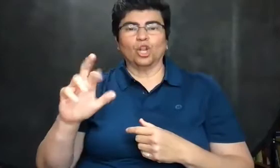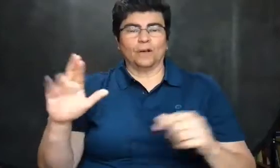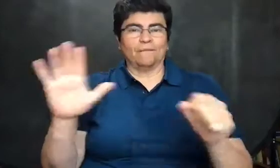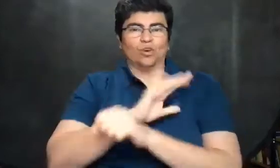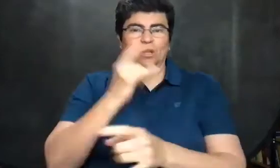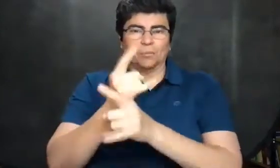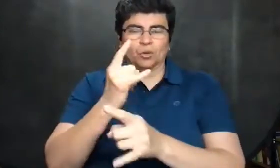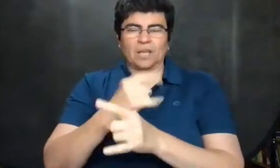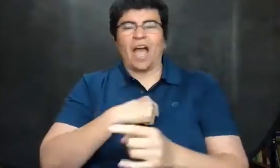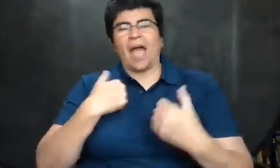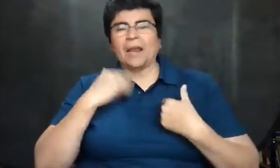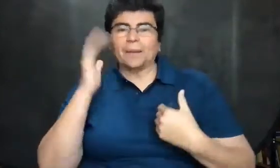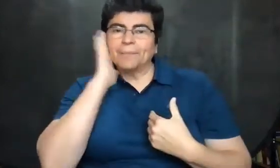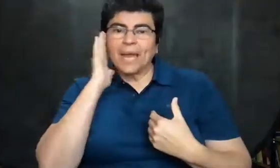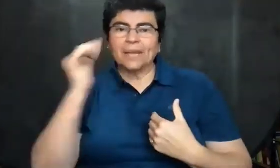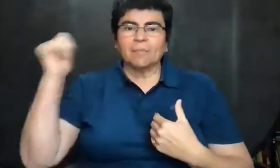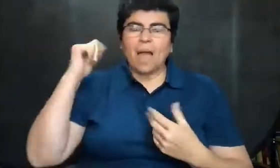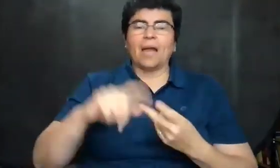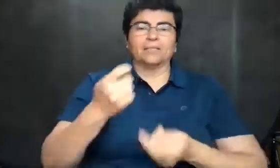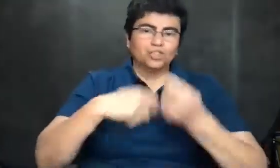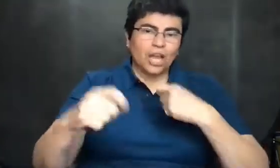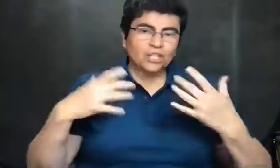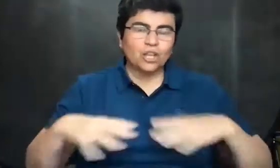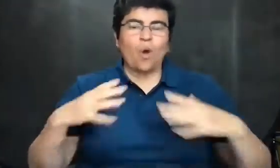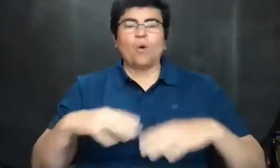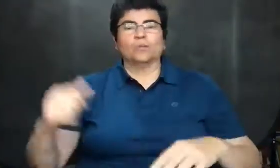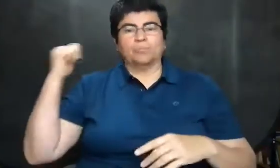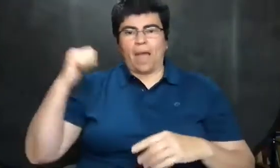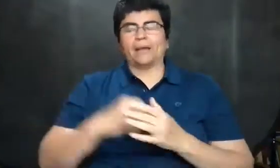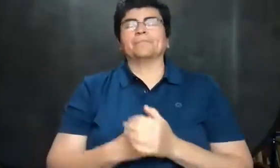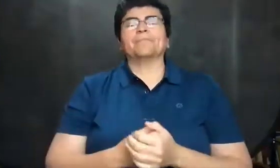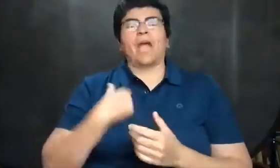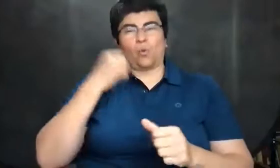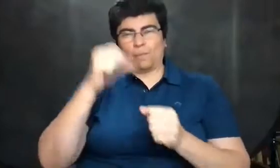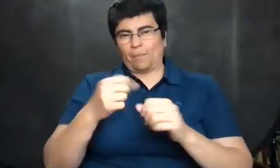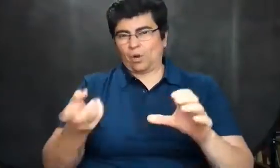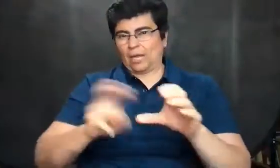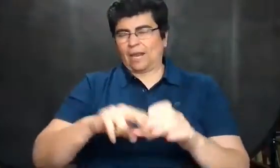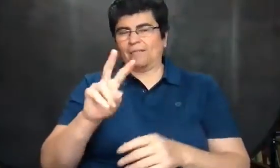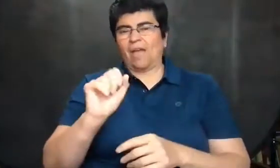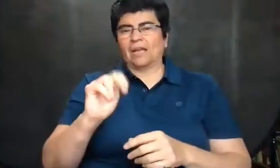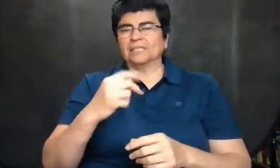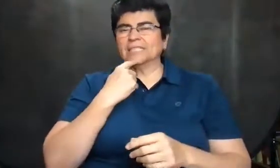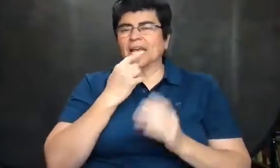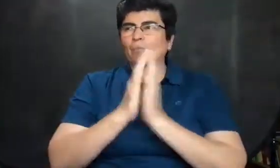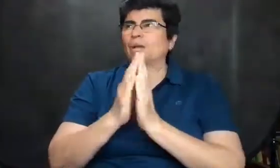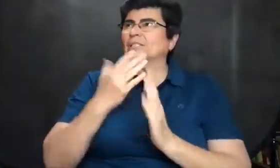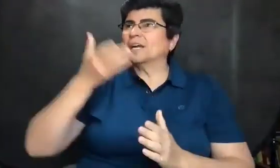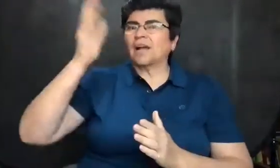in the back, and I had a change of clothes. And I remember getting in that van and saying a little prayer like, "God, please give me 1/10 of the faith